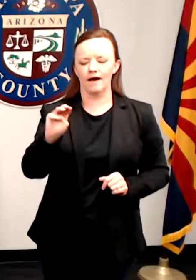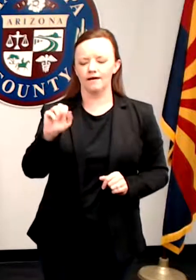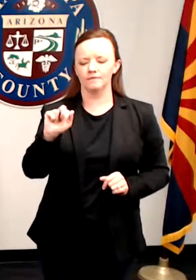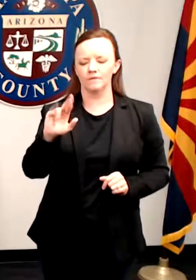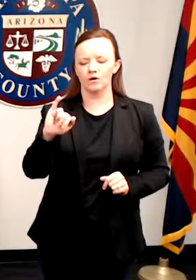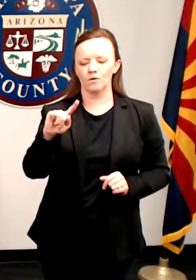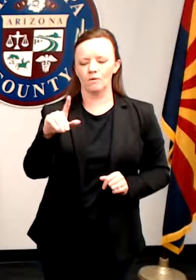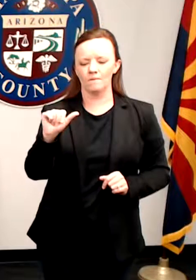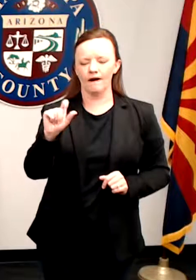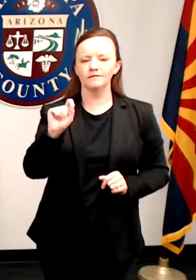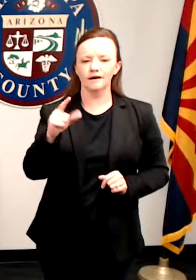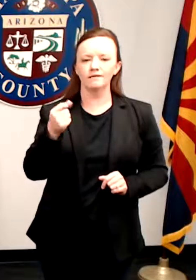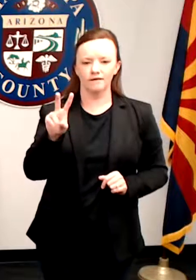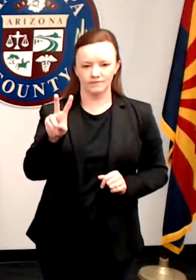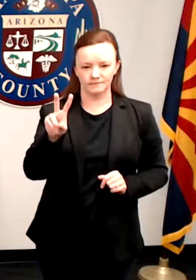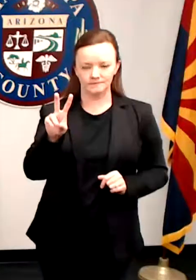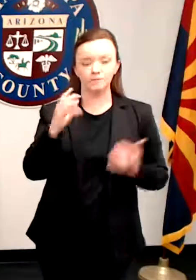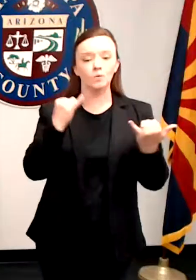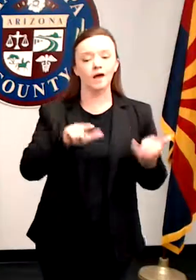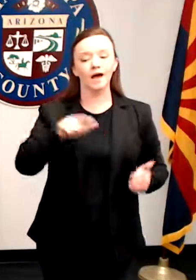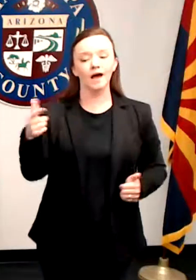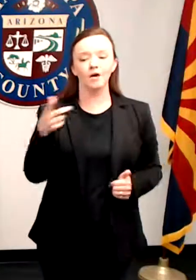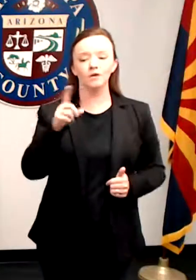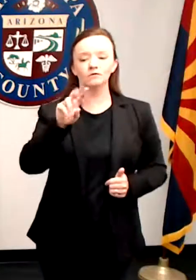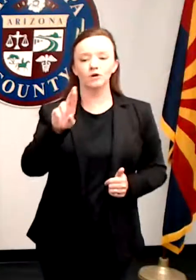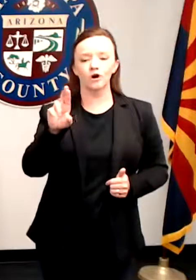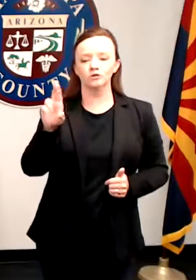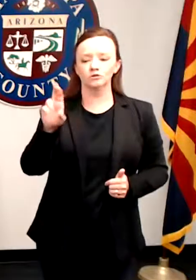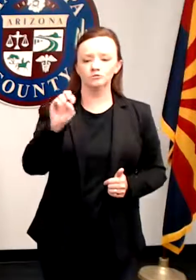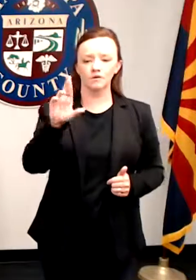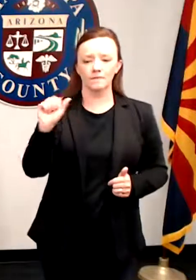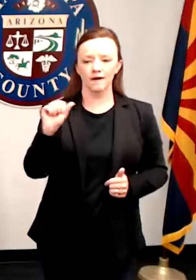caomedia@maricopa.gov. With that, here is Dr. Rebecca Sonnenschein.